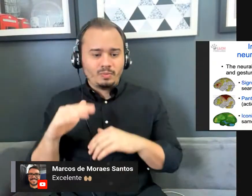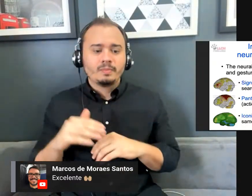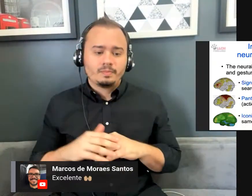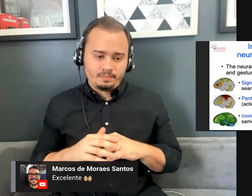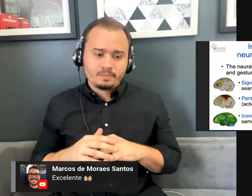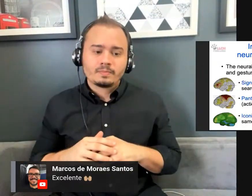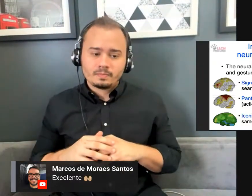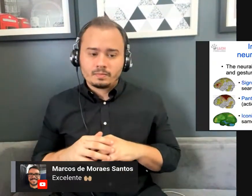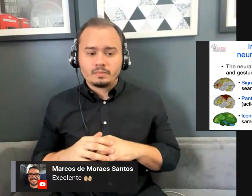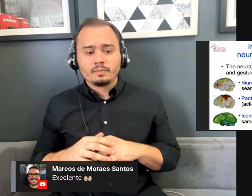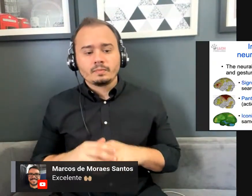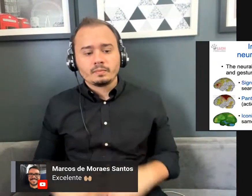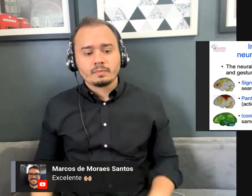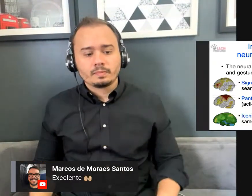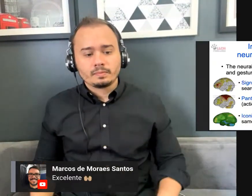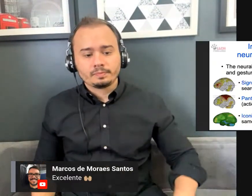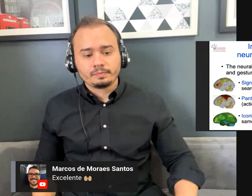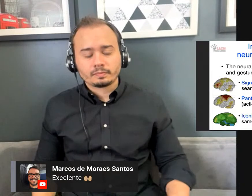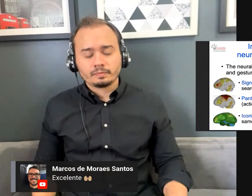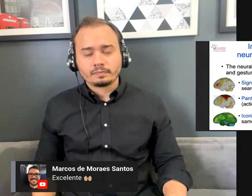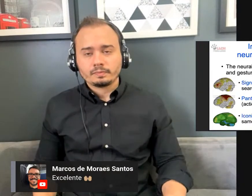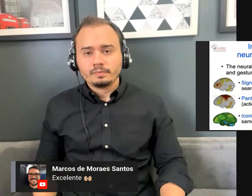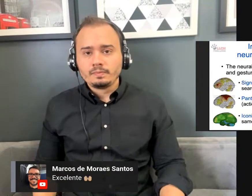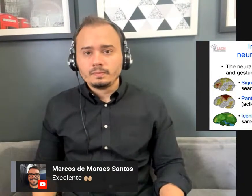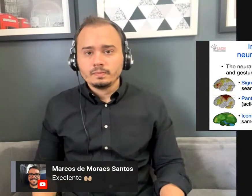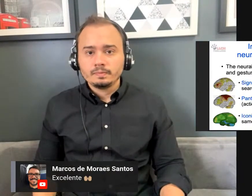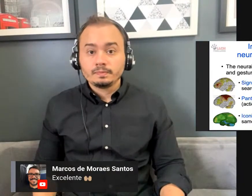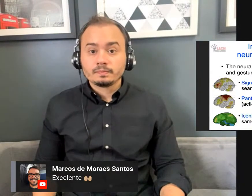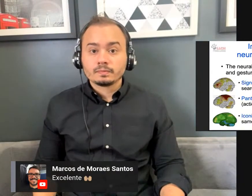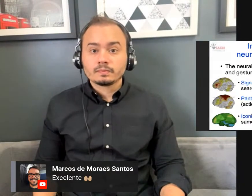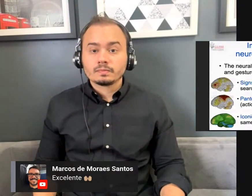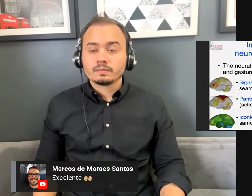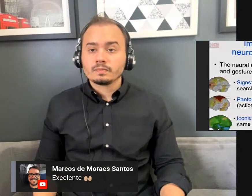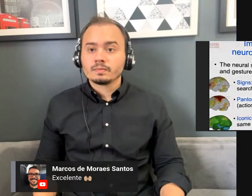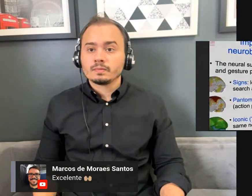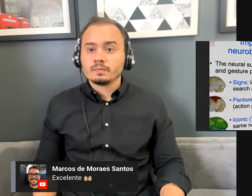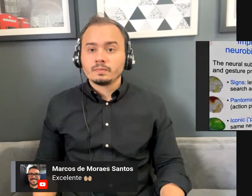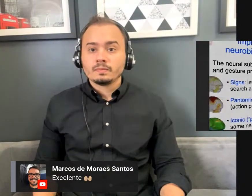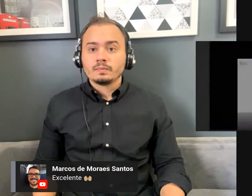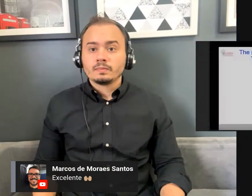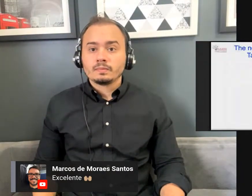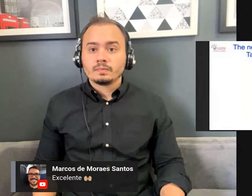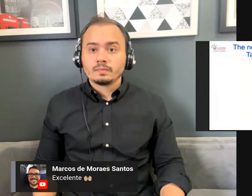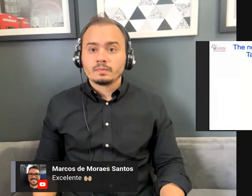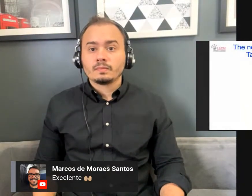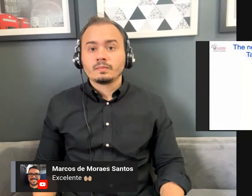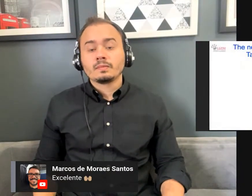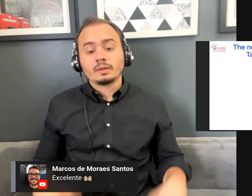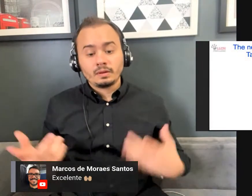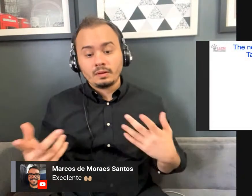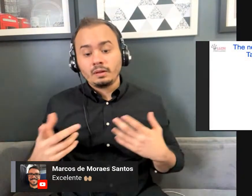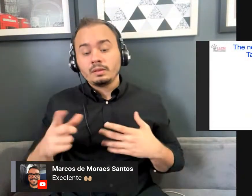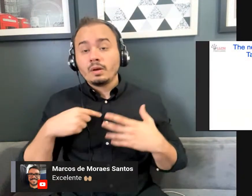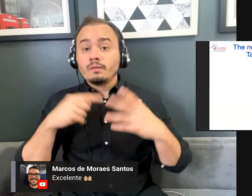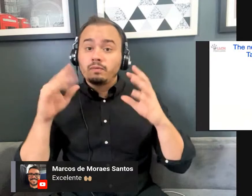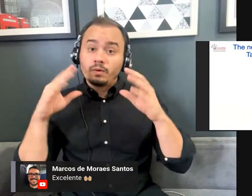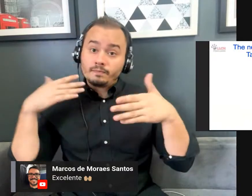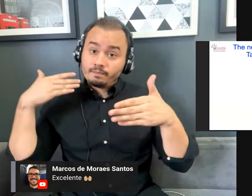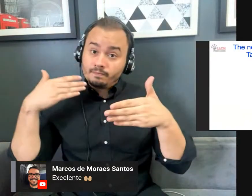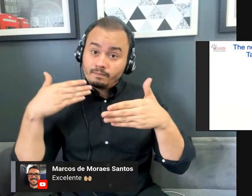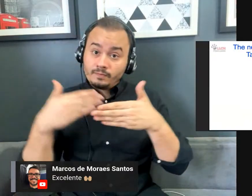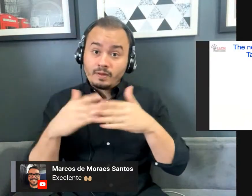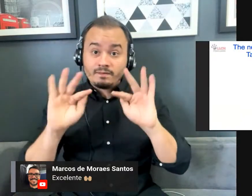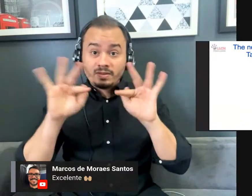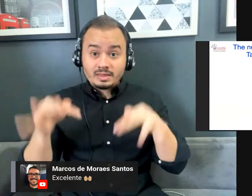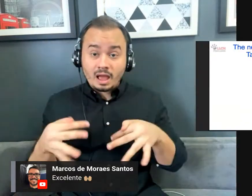and non-pantomimic verbs. So I'm going to just end, so I'm running a little over, with just my